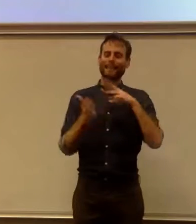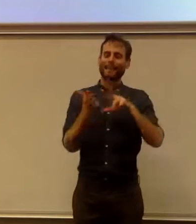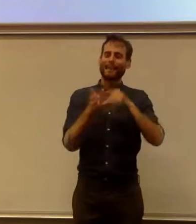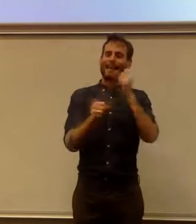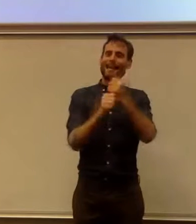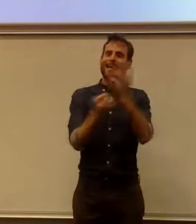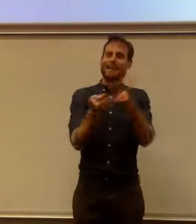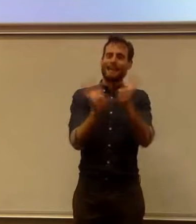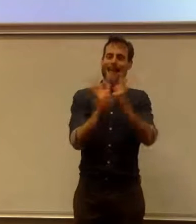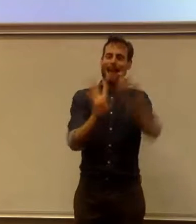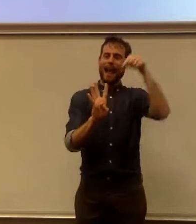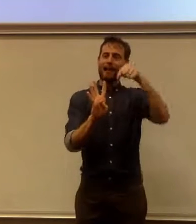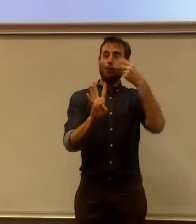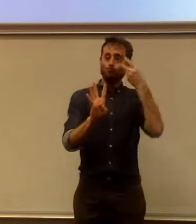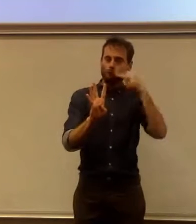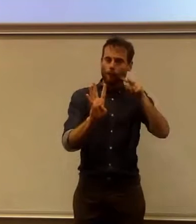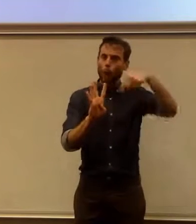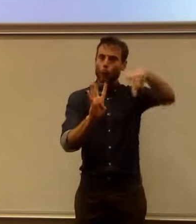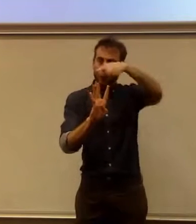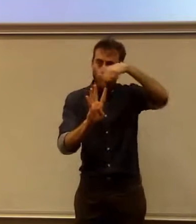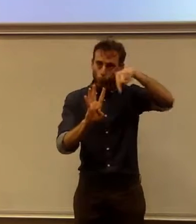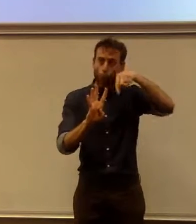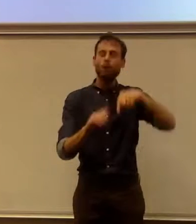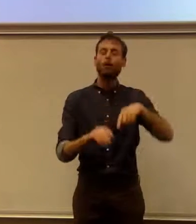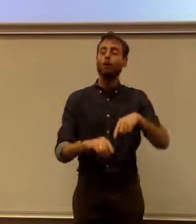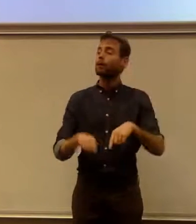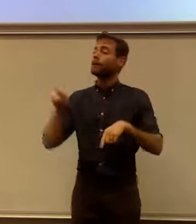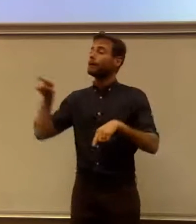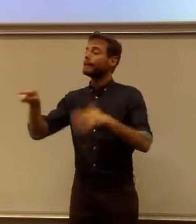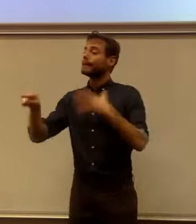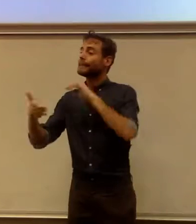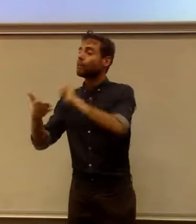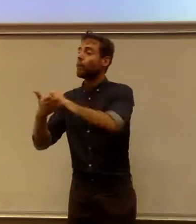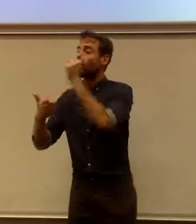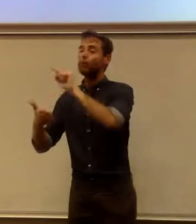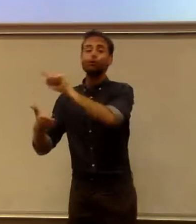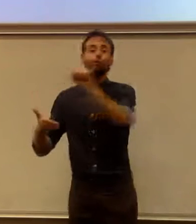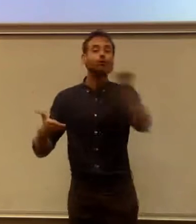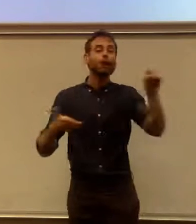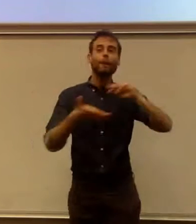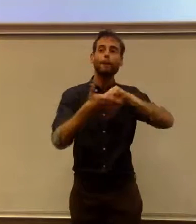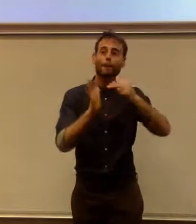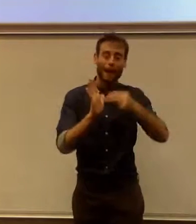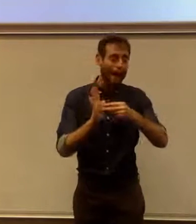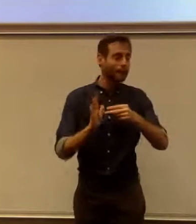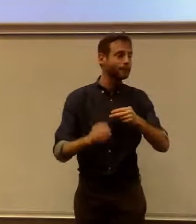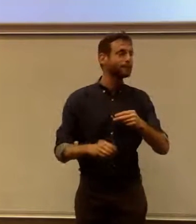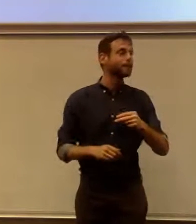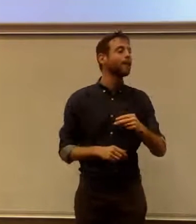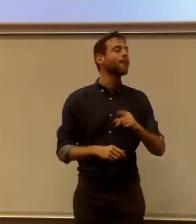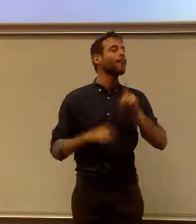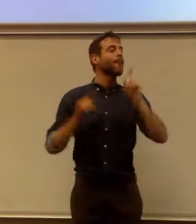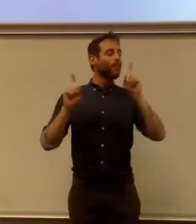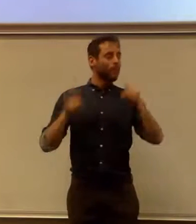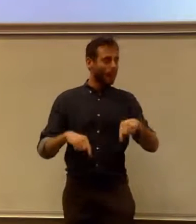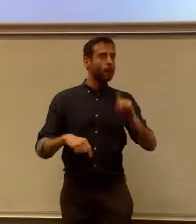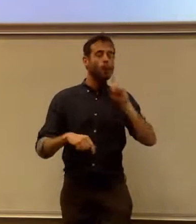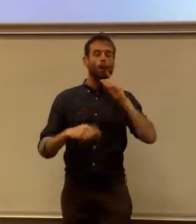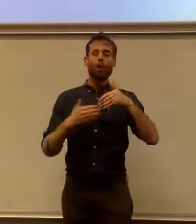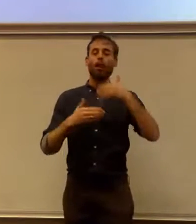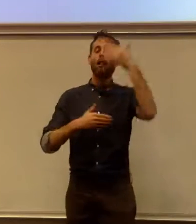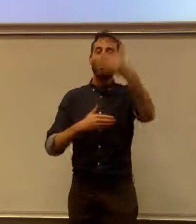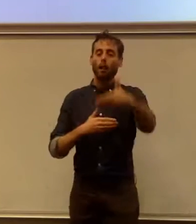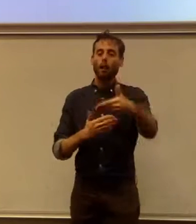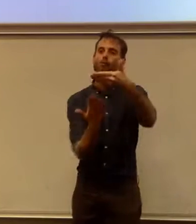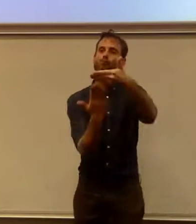listed authorities will have to publish their plans, there will be a national progress report, and then the cycle repeats itself every 6